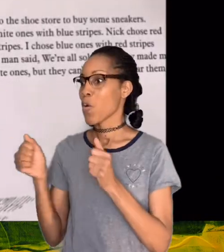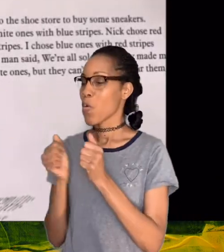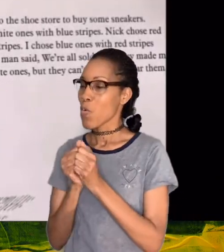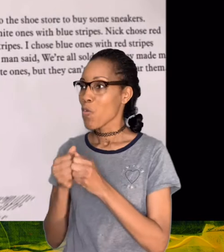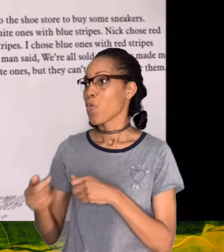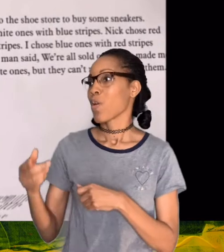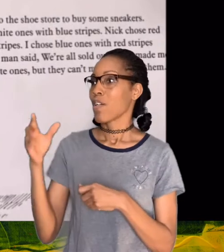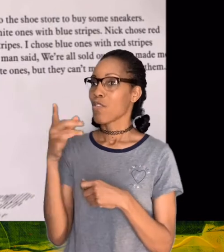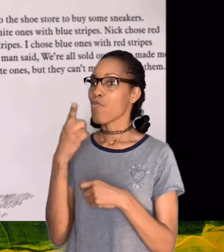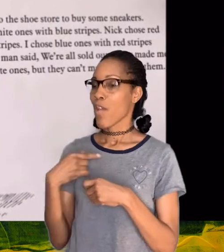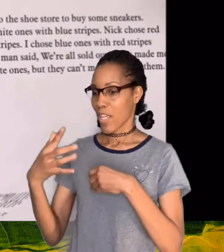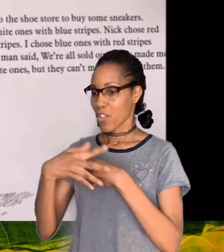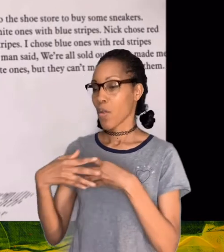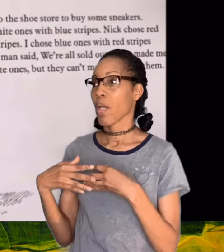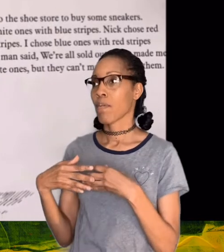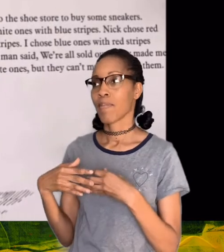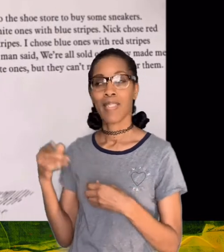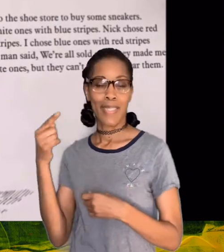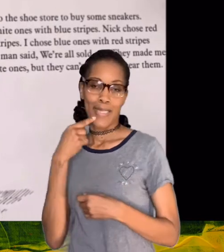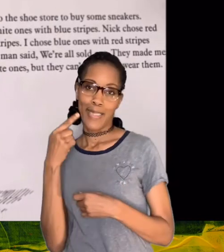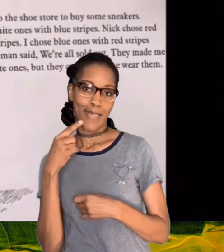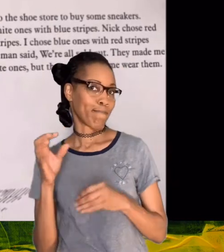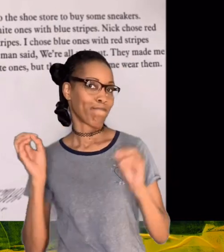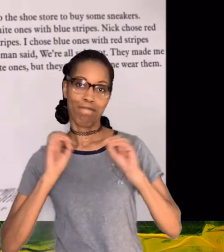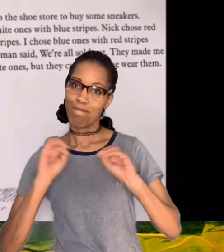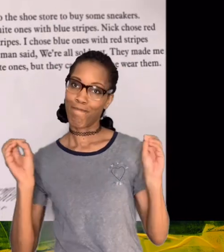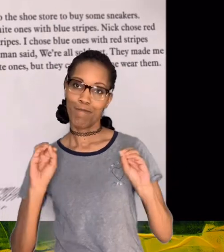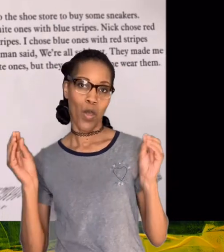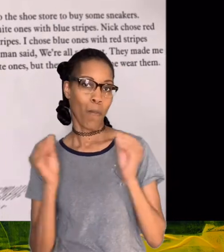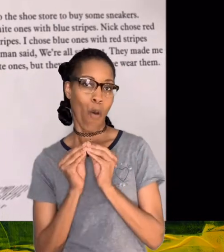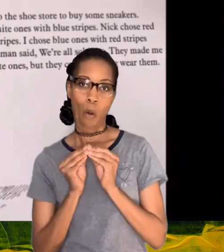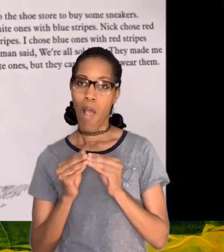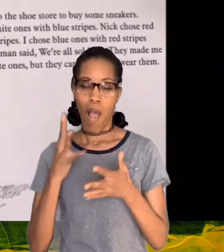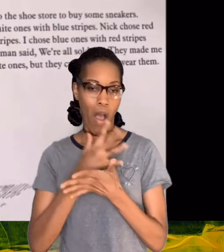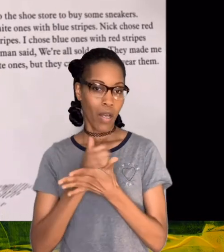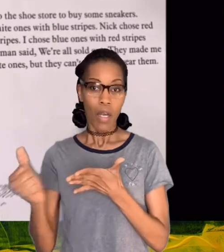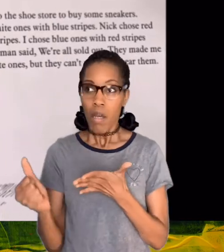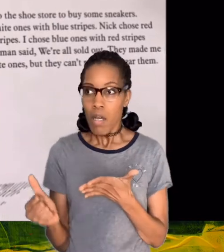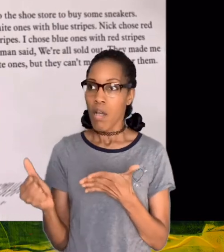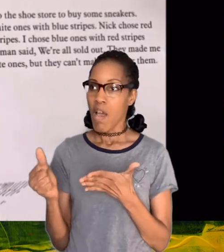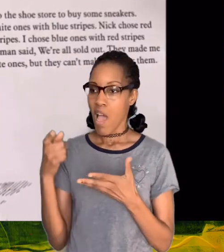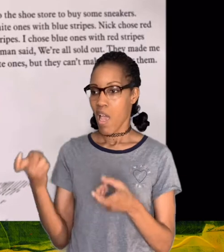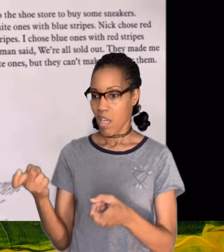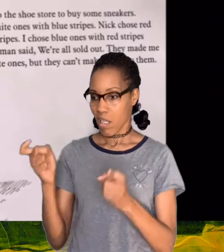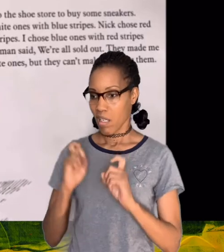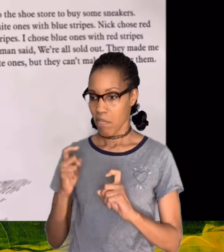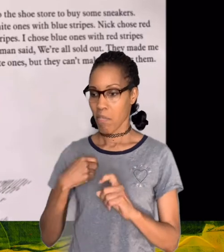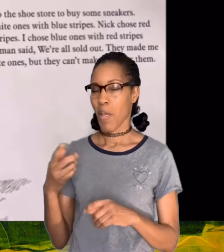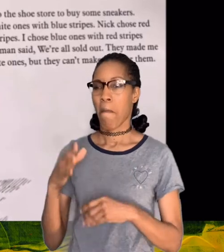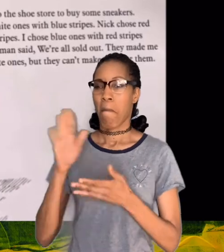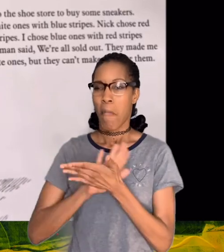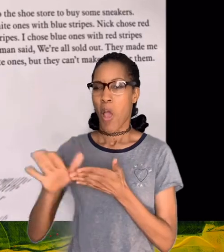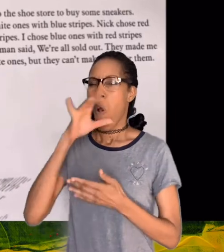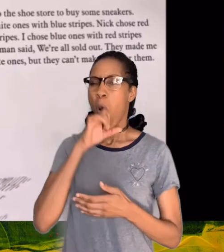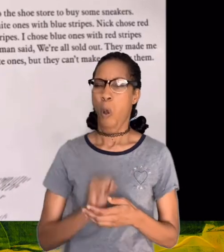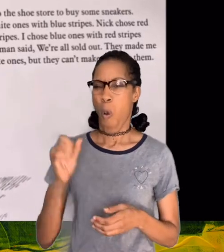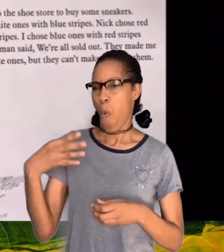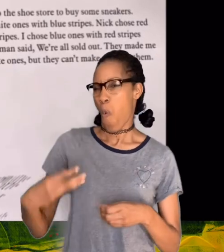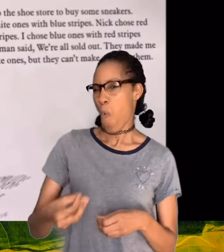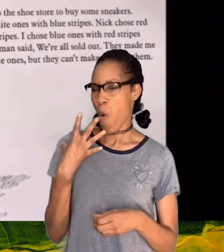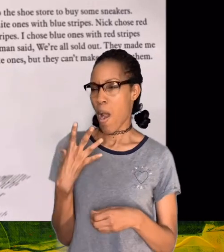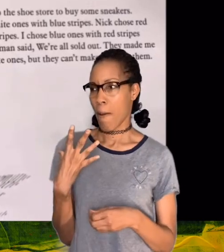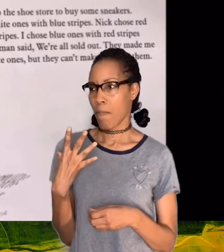So then we went to the shoe store to buy some sneakers. Anthony chose white ones with blue stripes. Nick